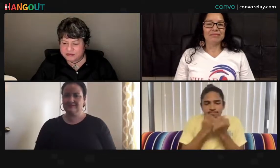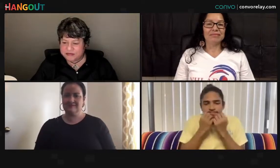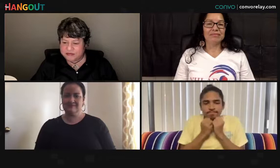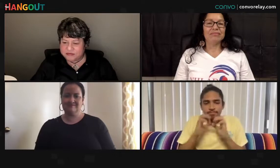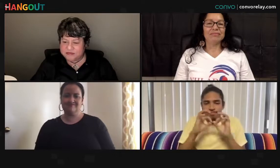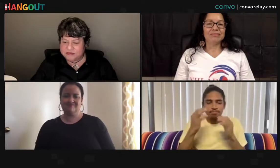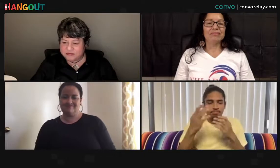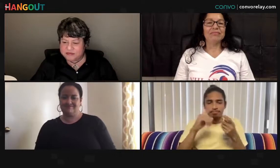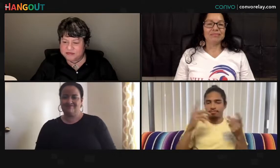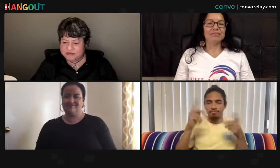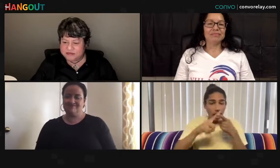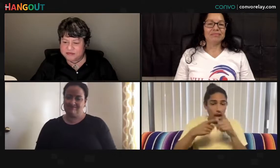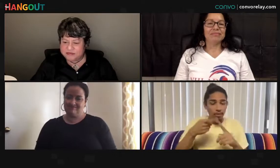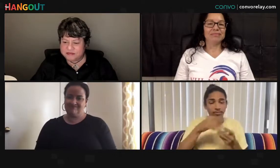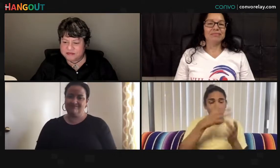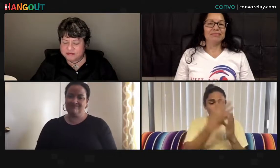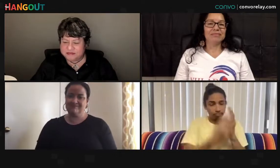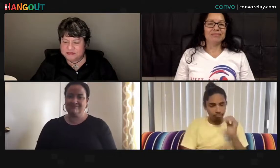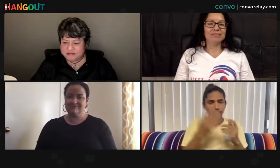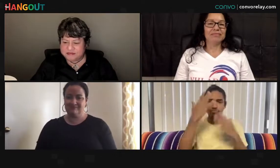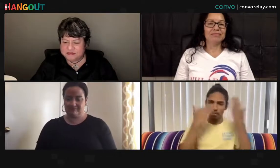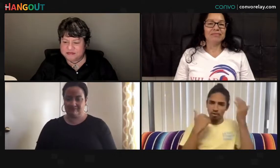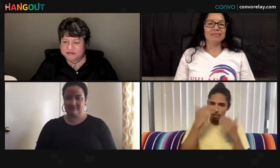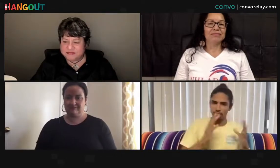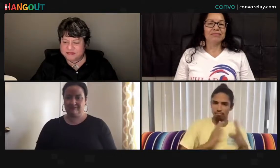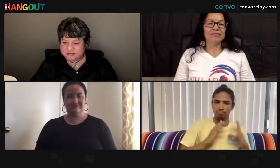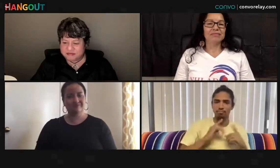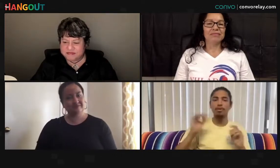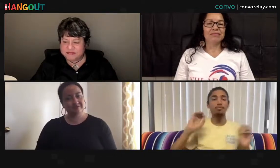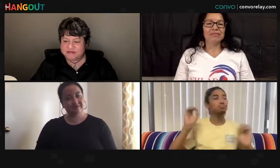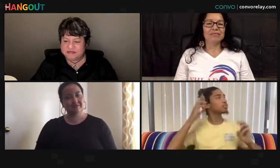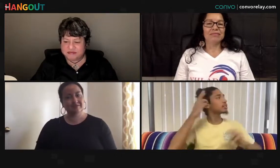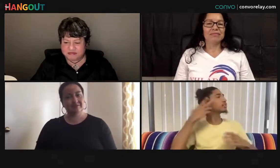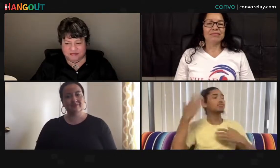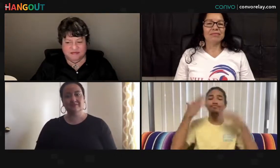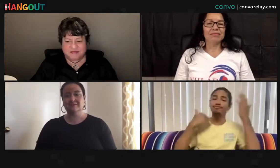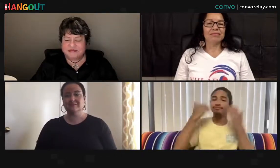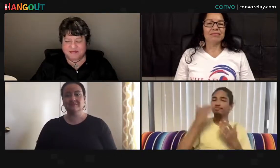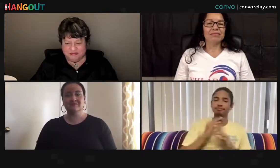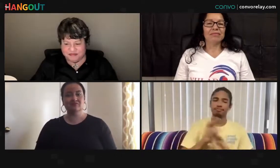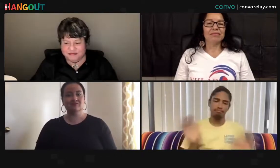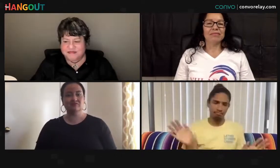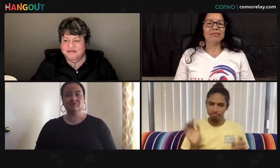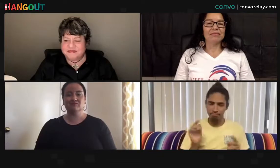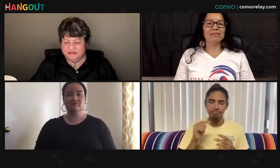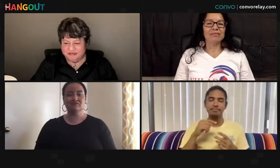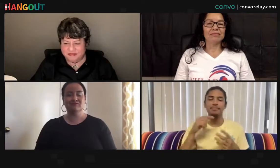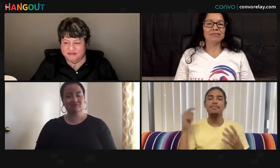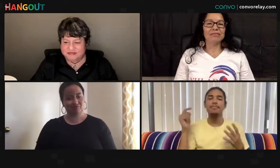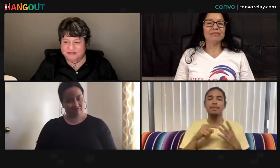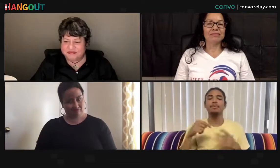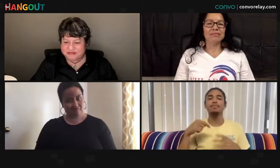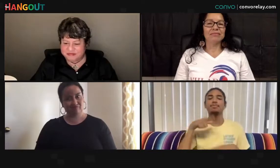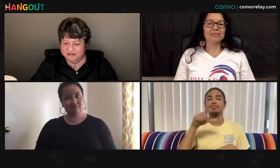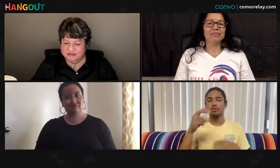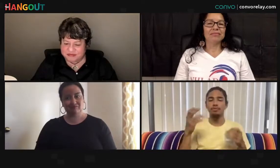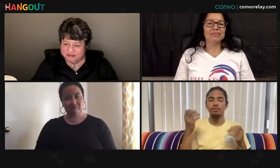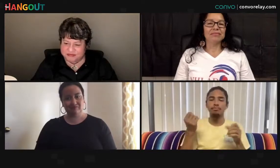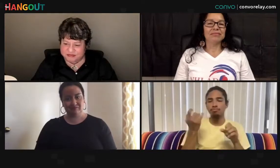what it is to really hold your family and friends who have passed to hold them close. So it really doesn't make sense to even